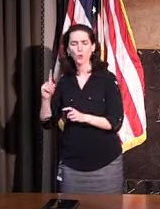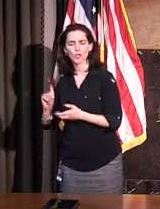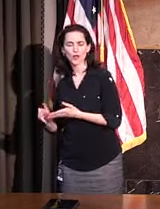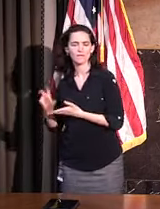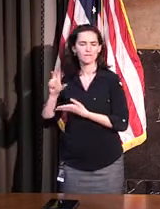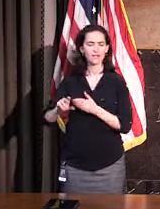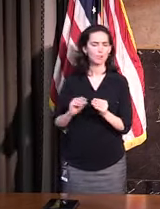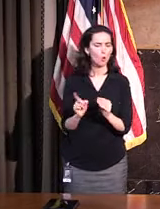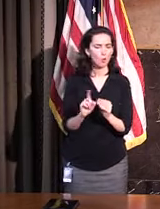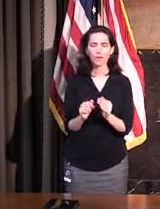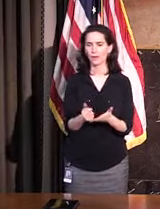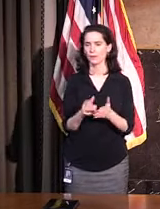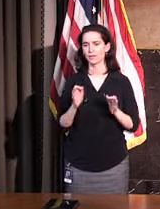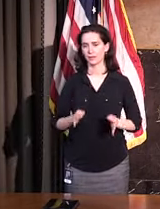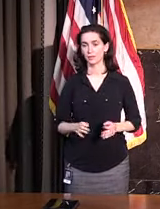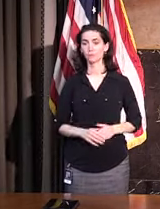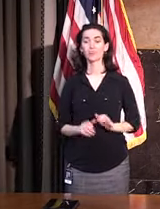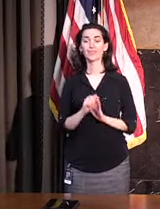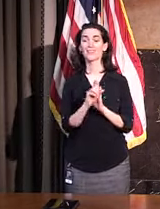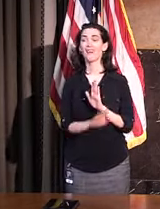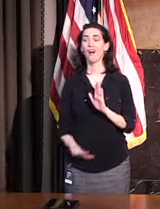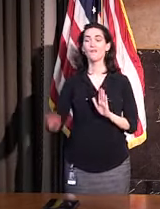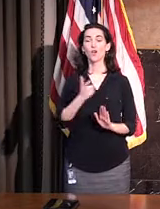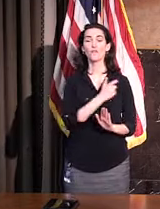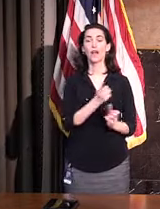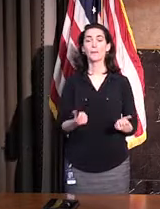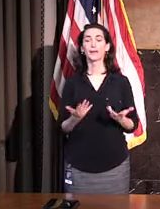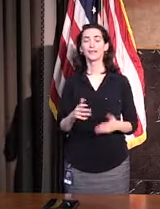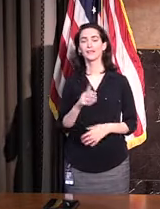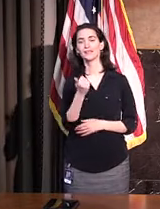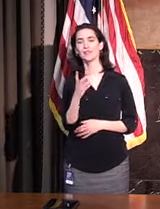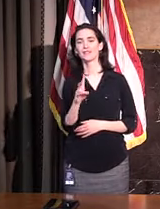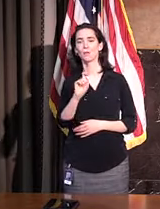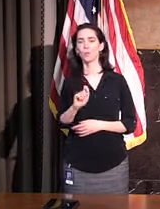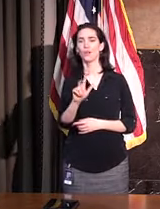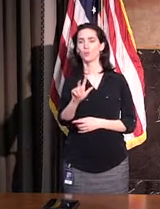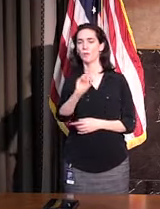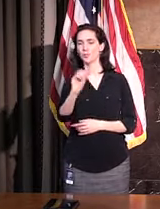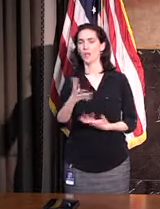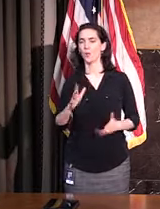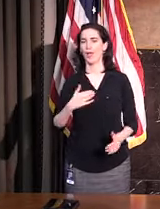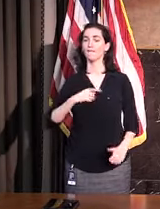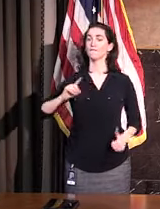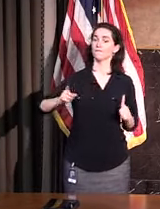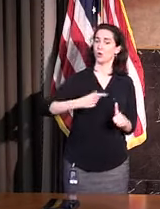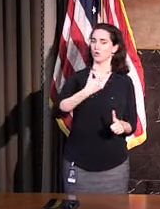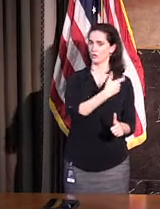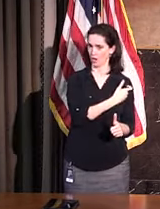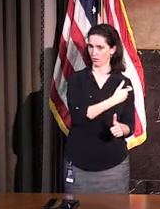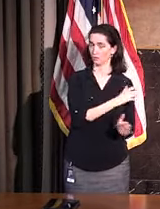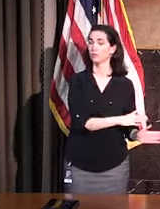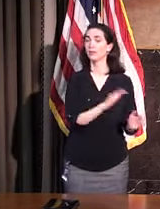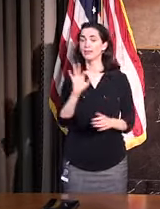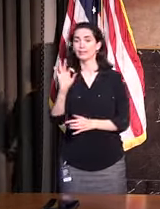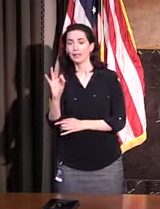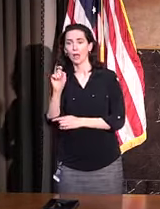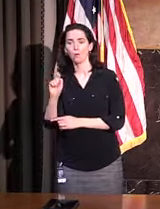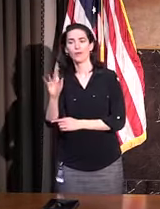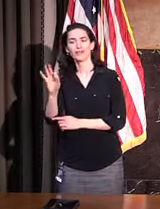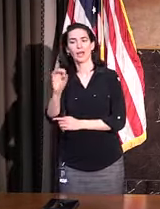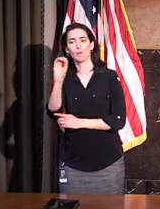As a state level, 17.3% of the state's population has now initiated the vaccine series, and